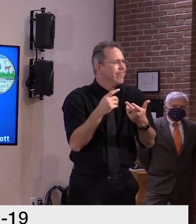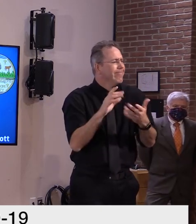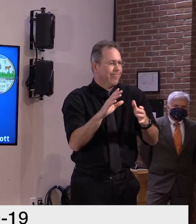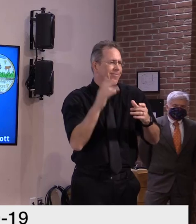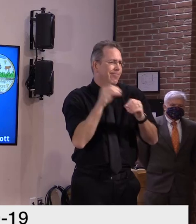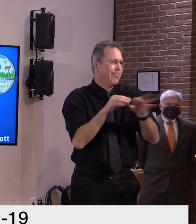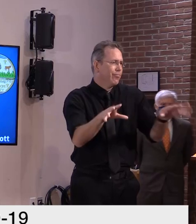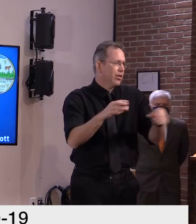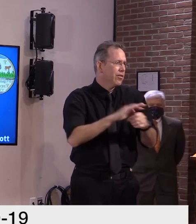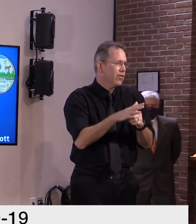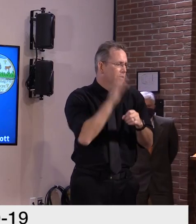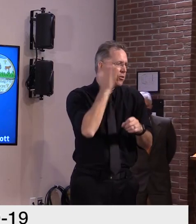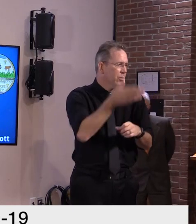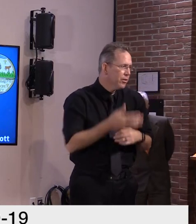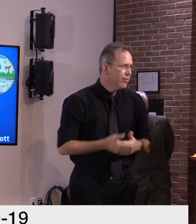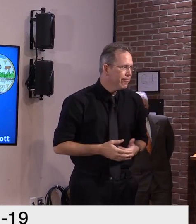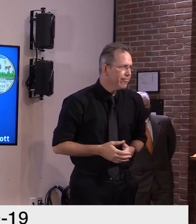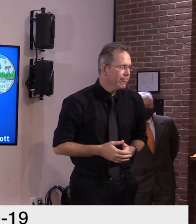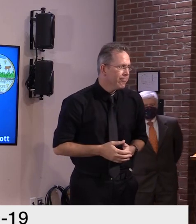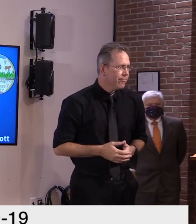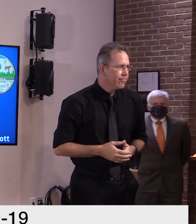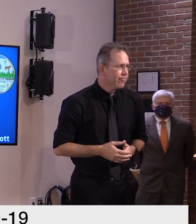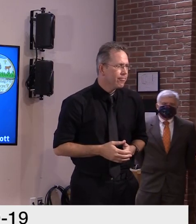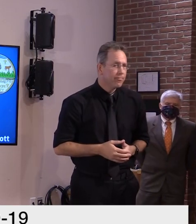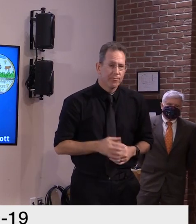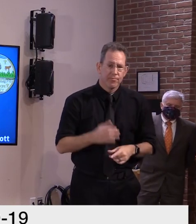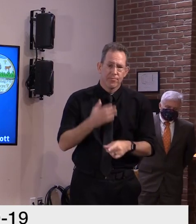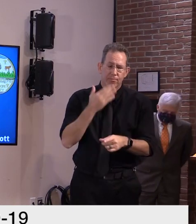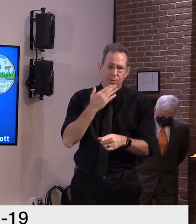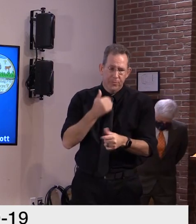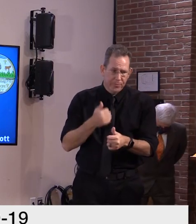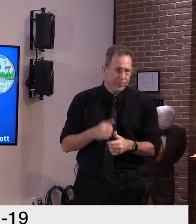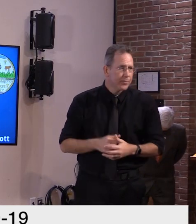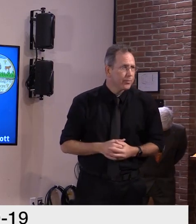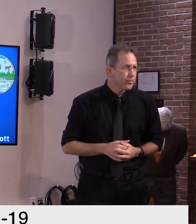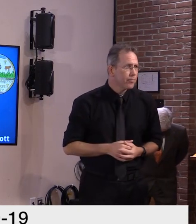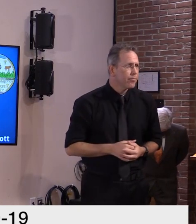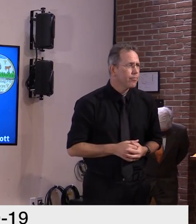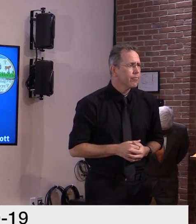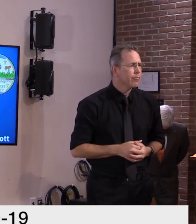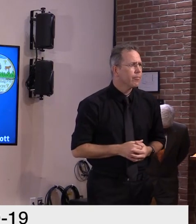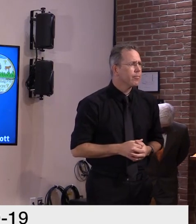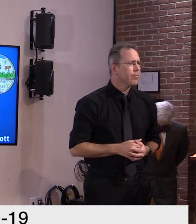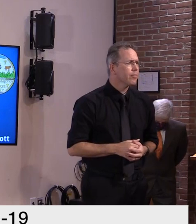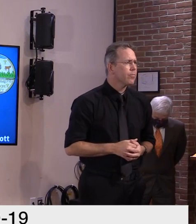very much. That's all. Eric, the Times Argus.